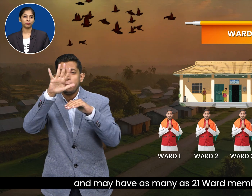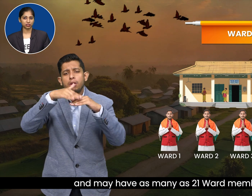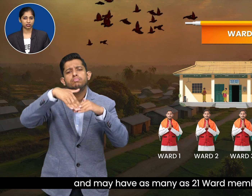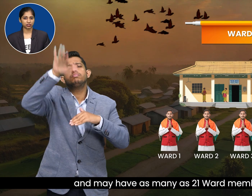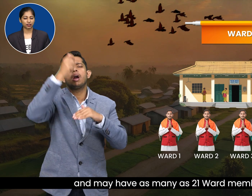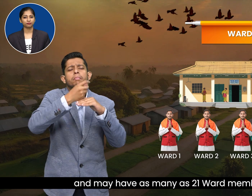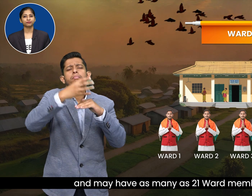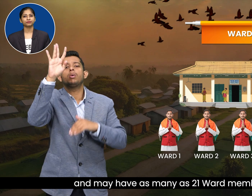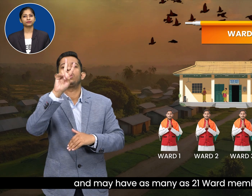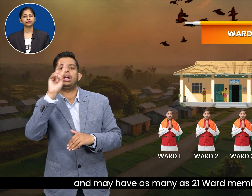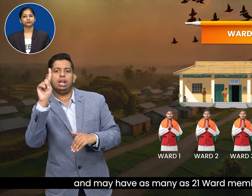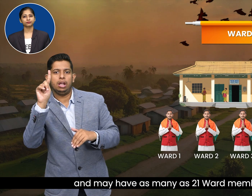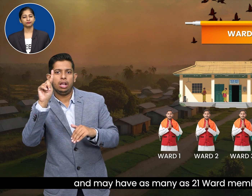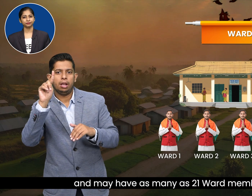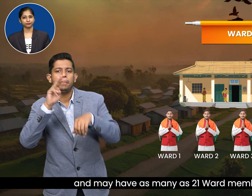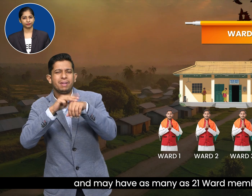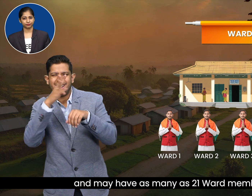ward members.